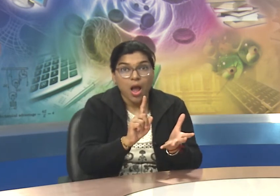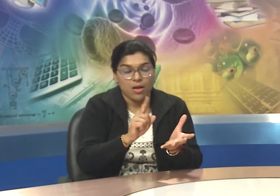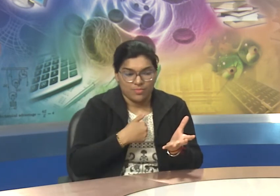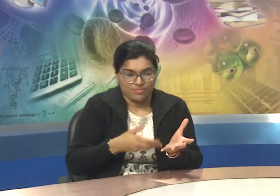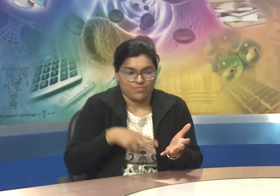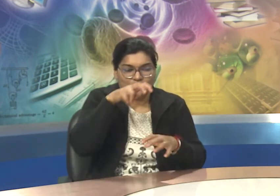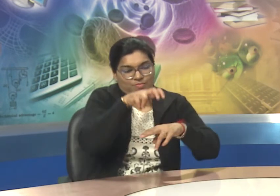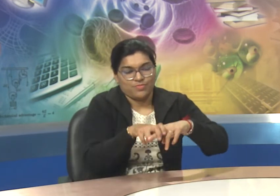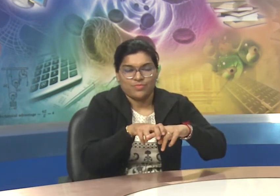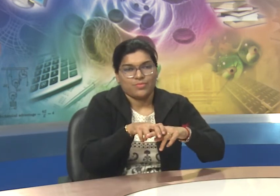ground